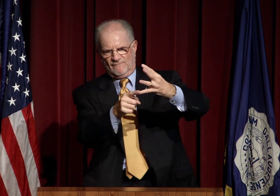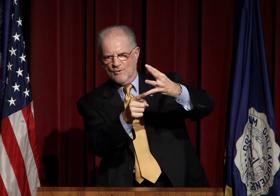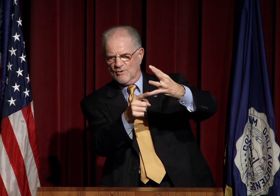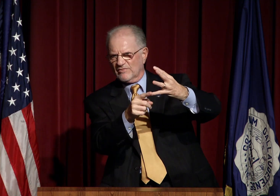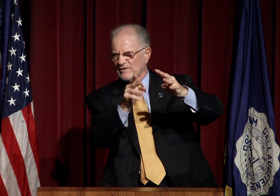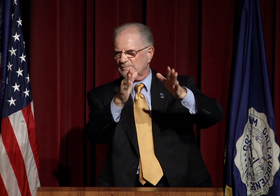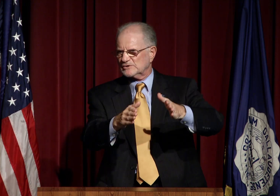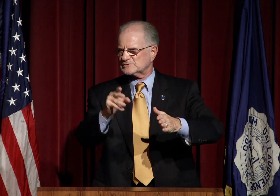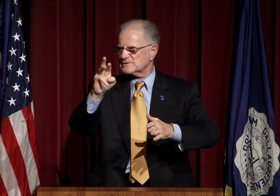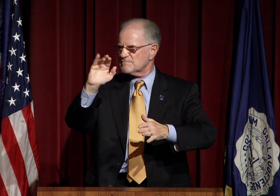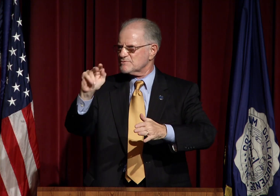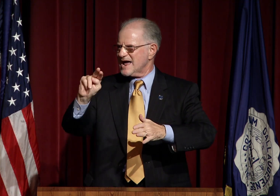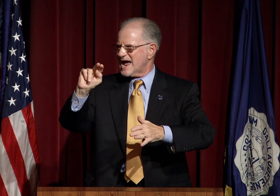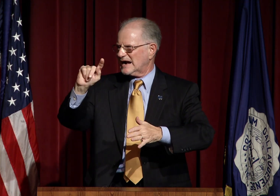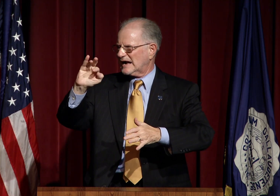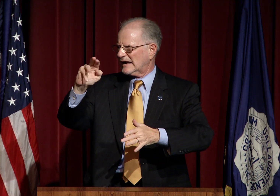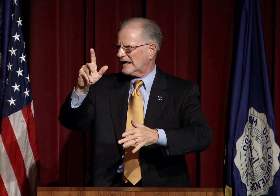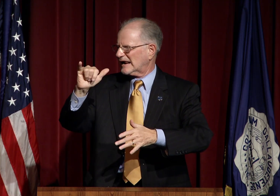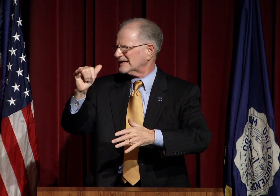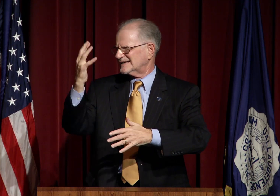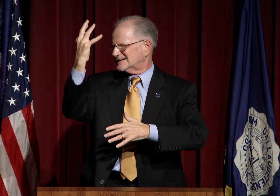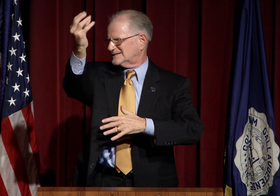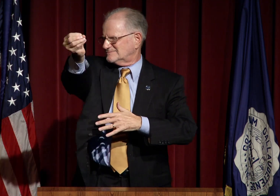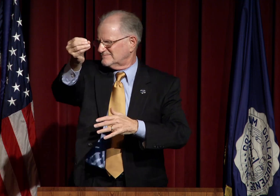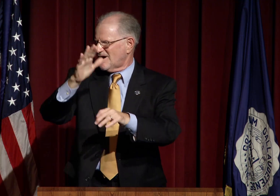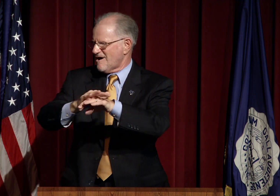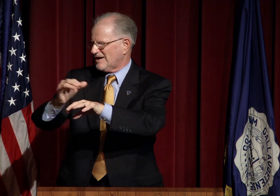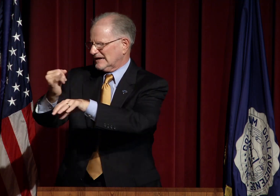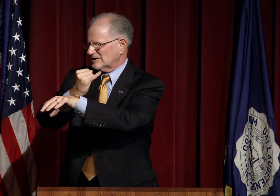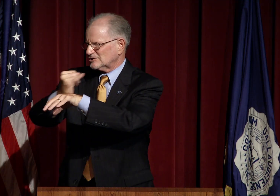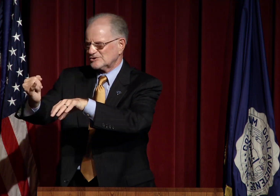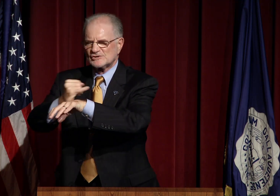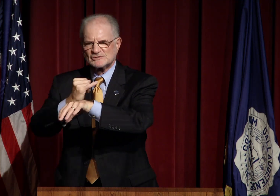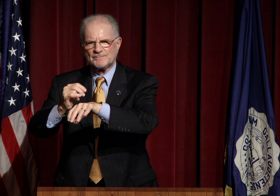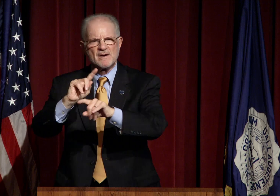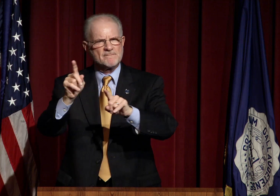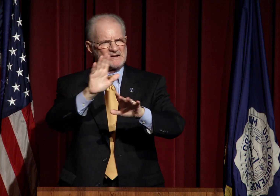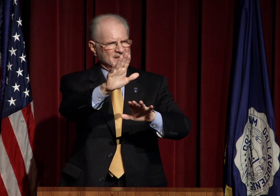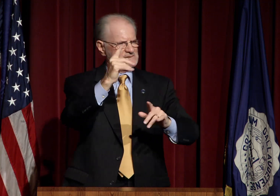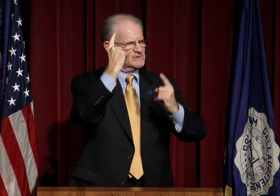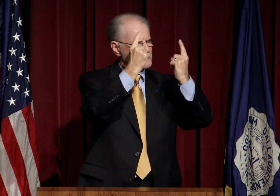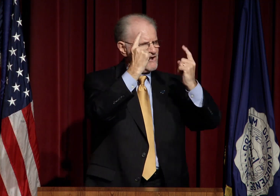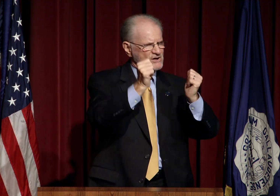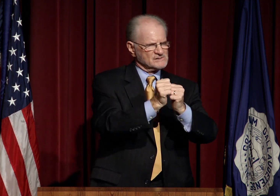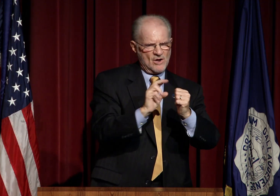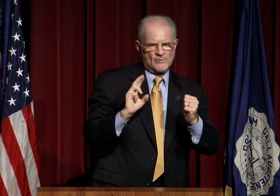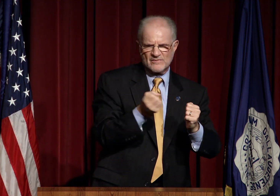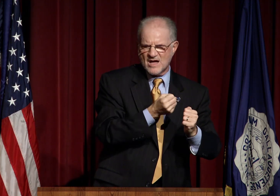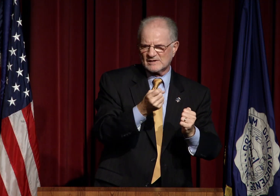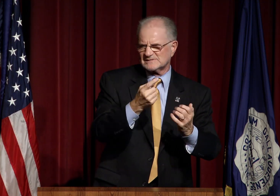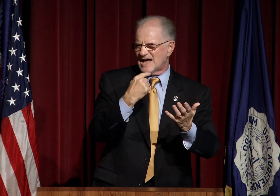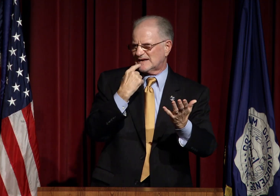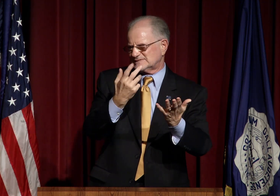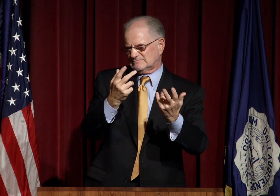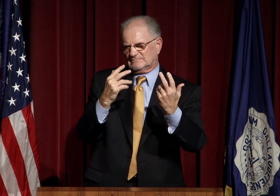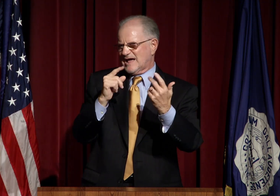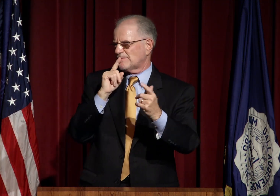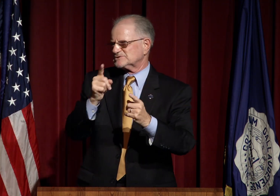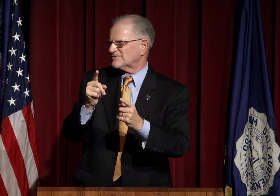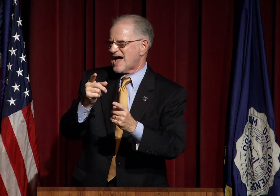earlier, the fourth member of the community leaders group that was unable to be with us